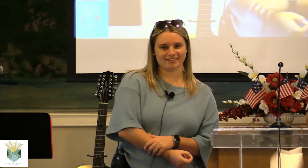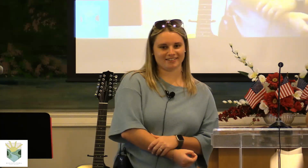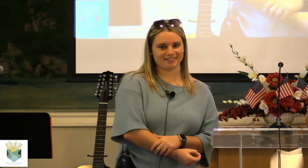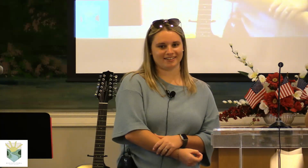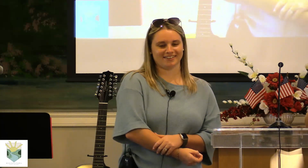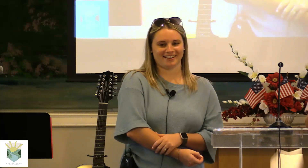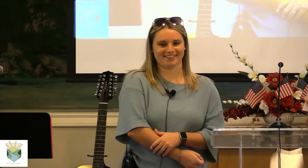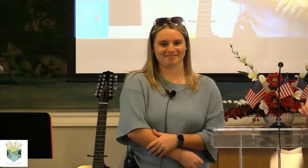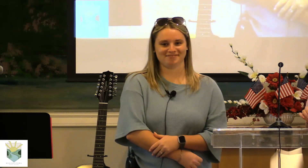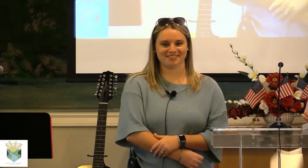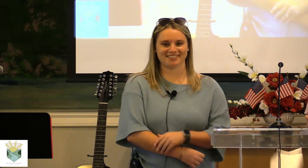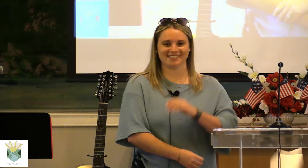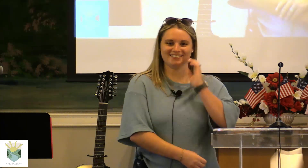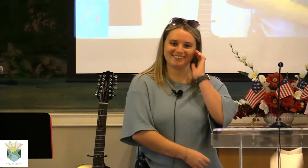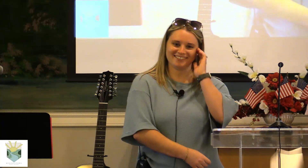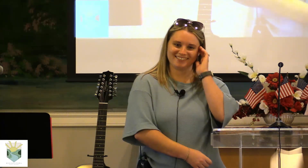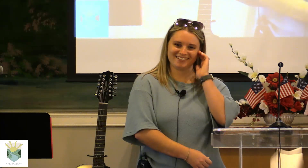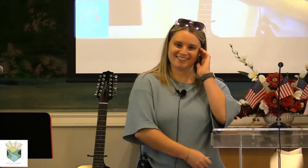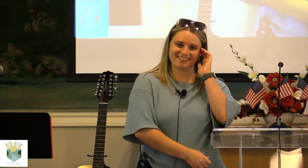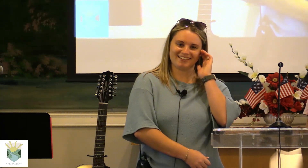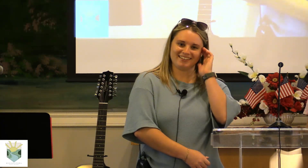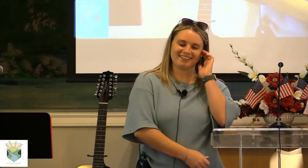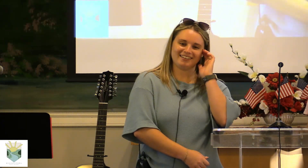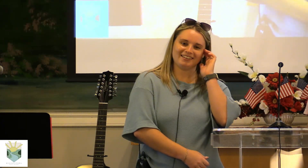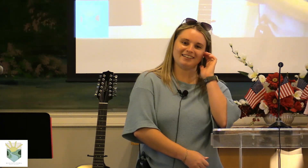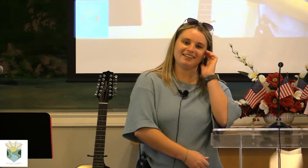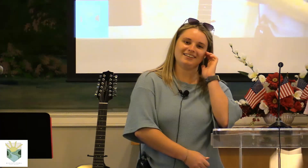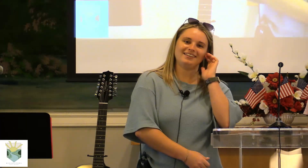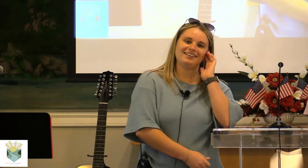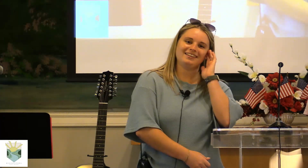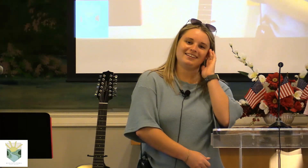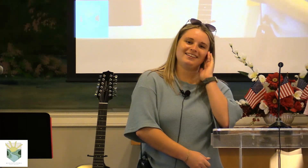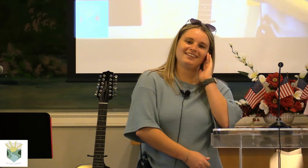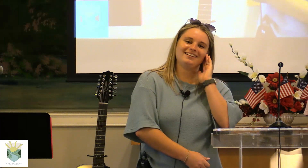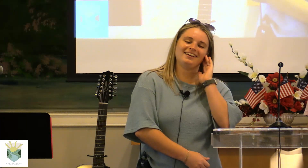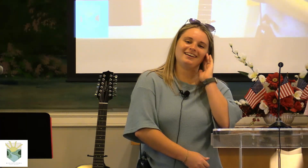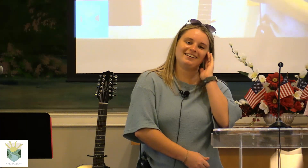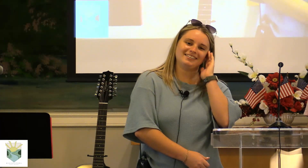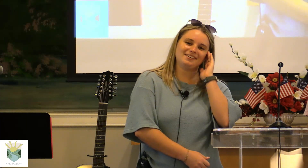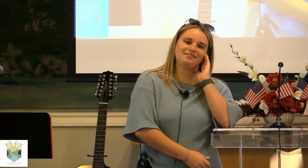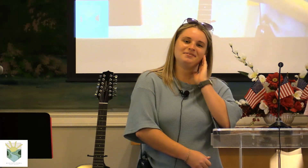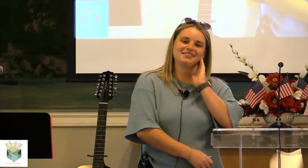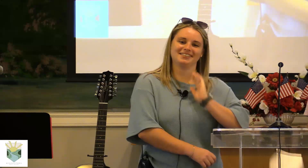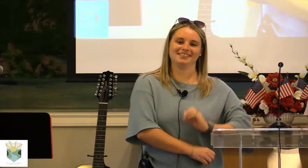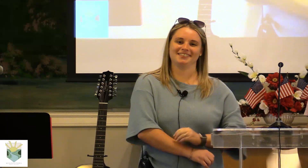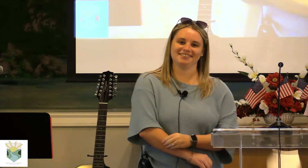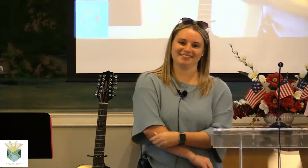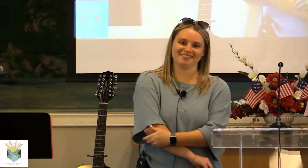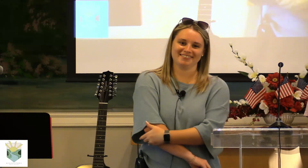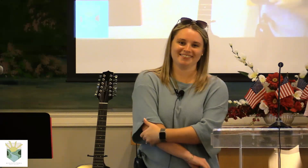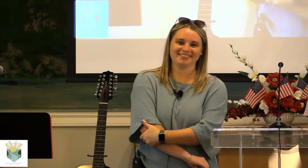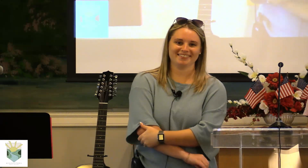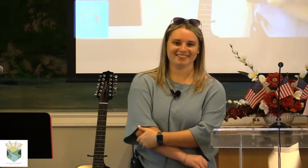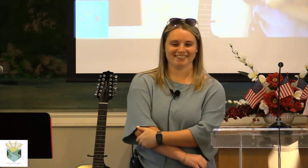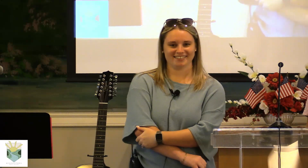Oh, Okay, Mom, do you want to? please do. You just stand. Yeah, so everyone can see you.